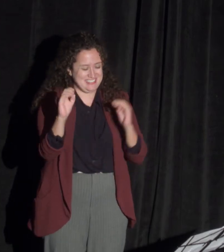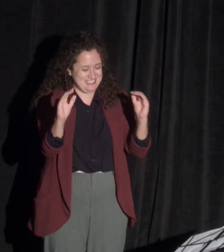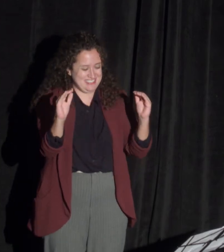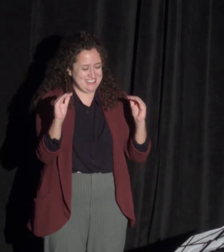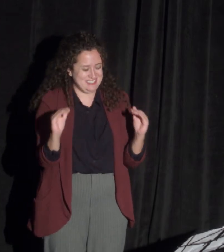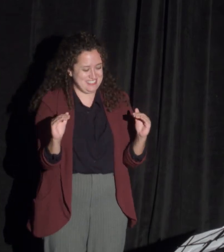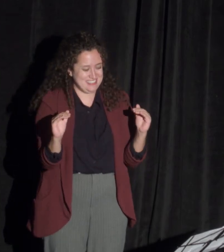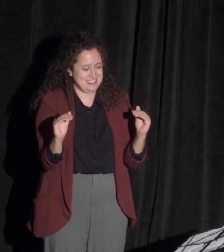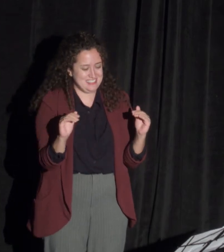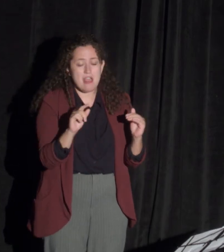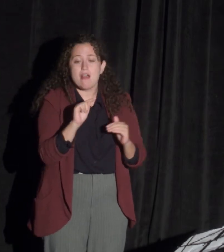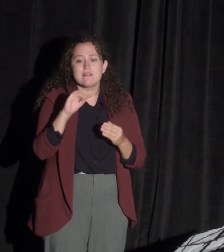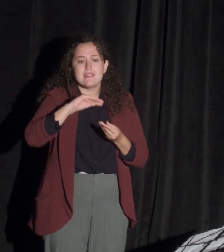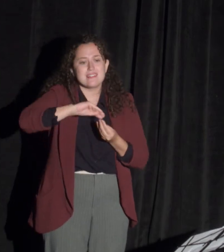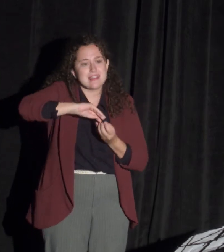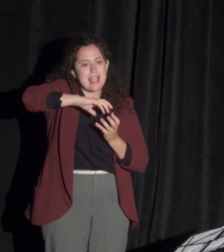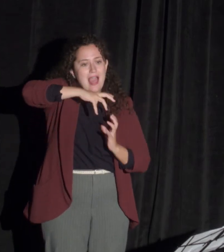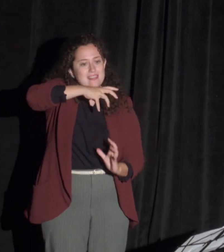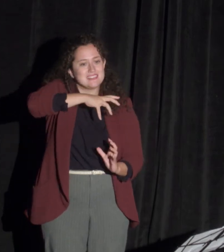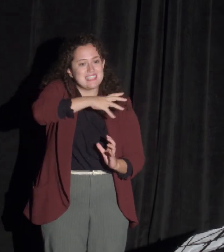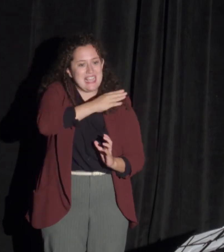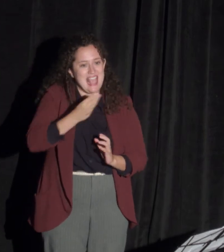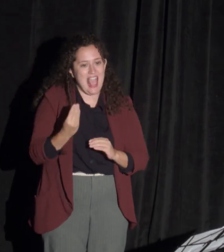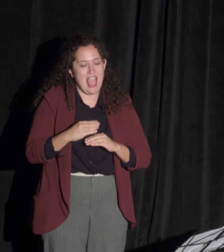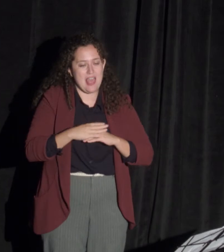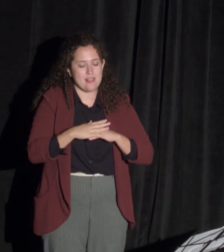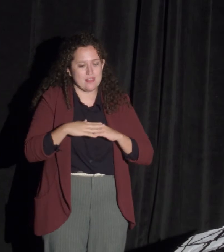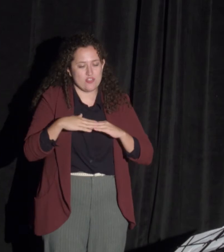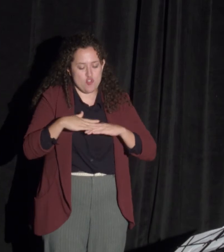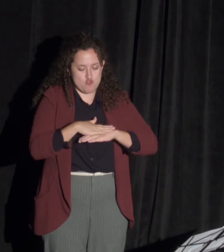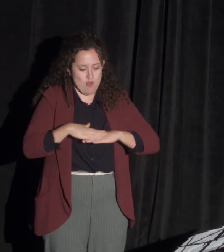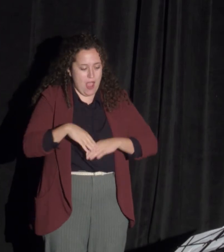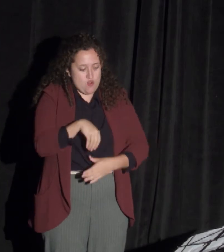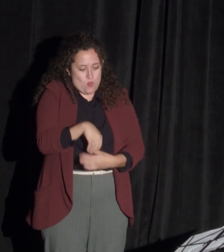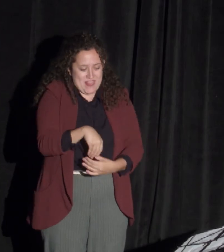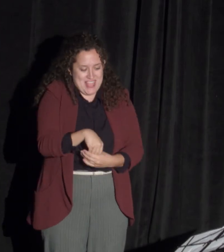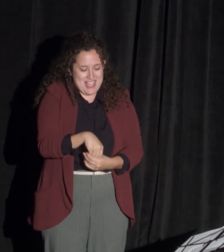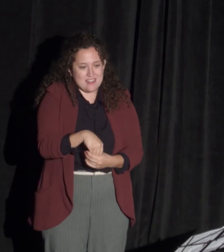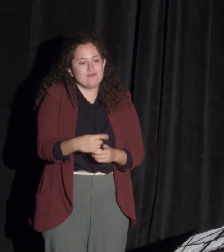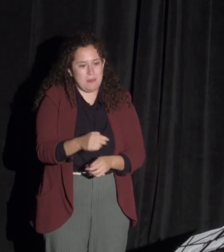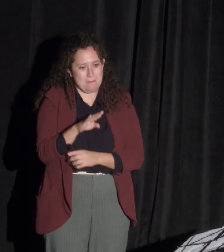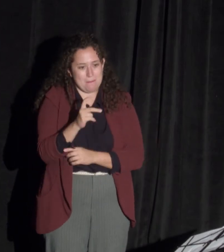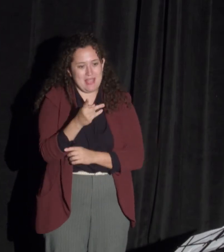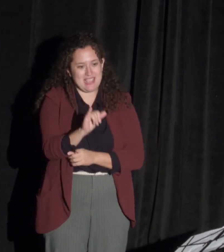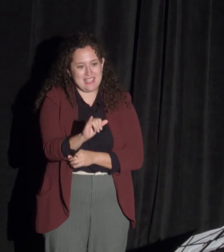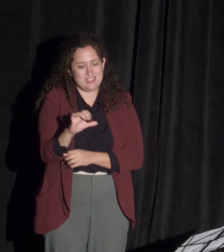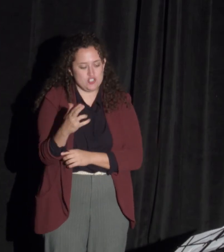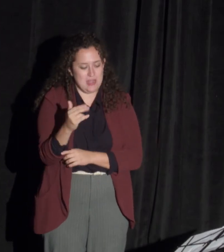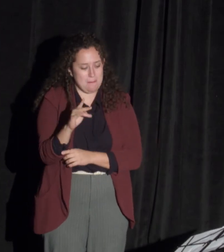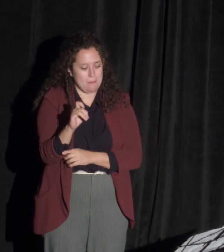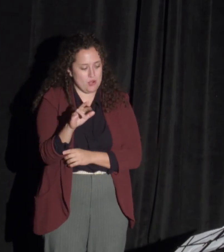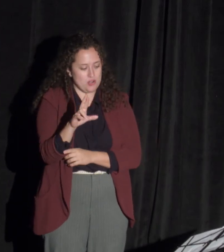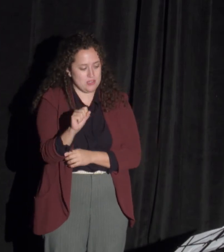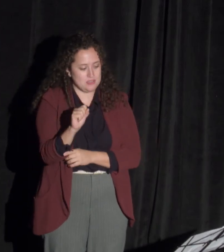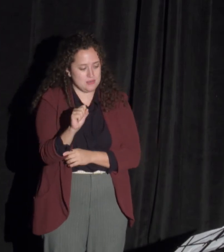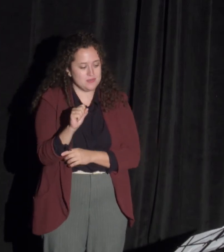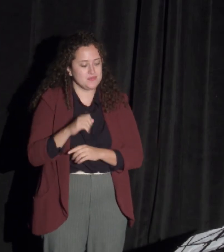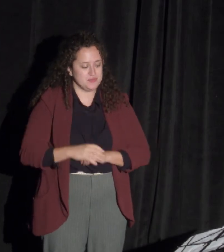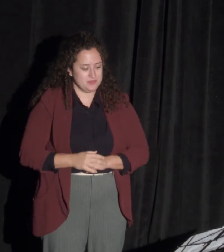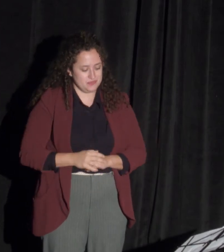The Galaxy and the Ground Within by Becky Chambers, Harper Voyager, Hutter and Stoughton.